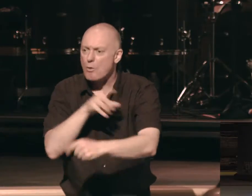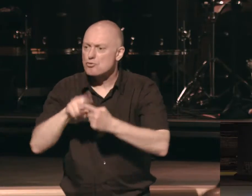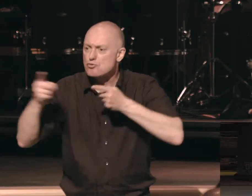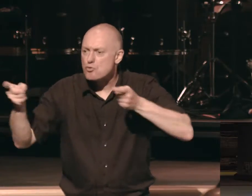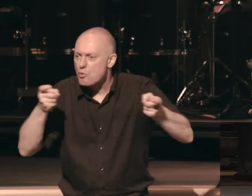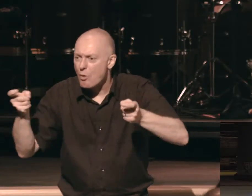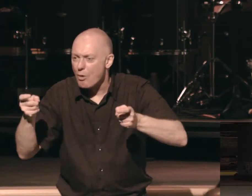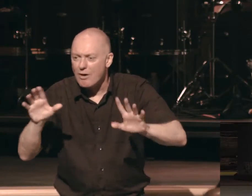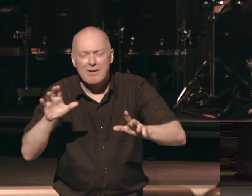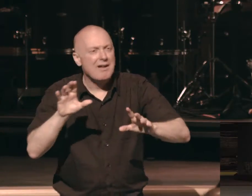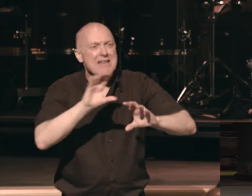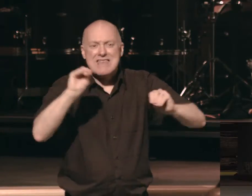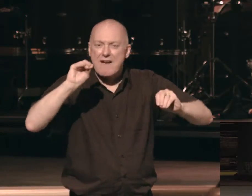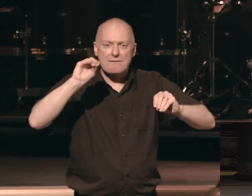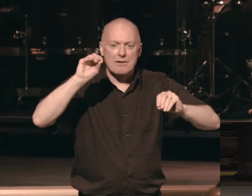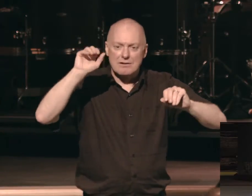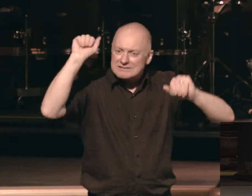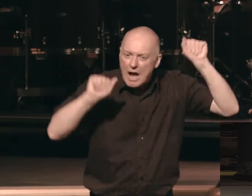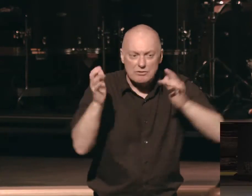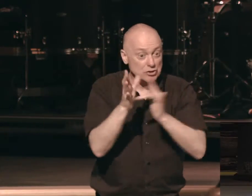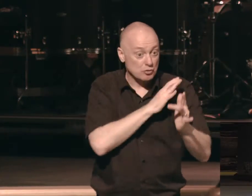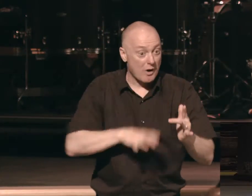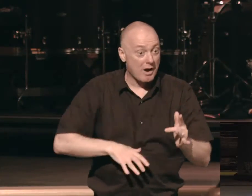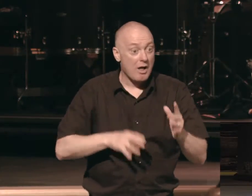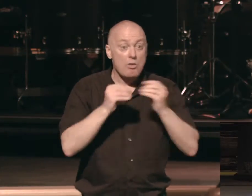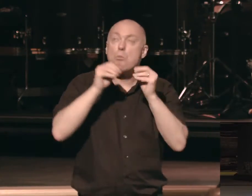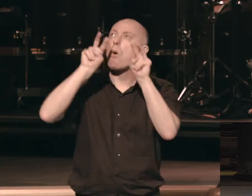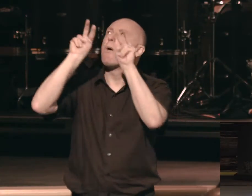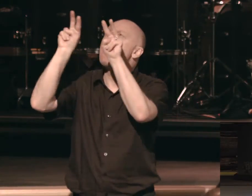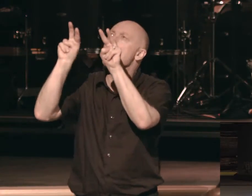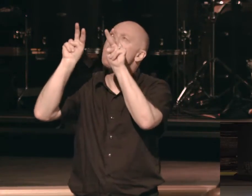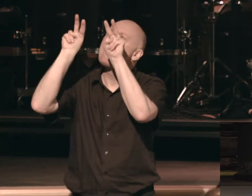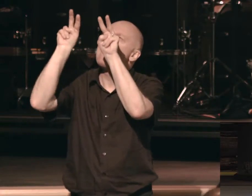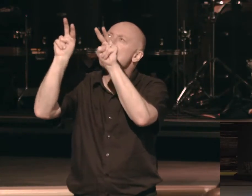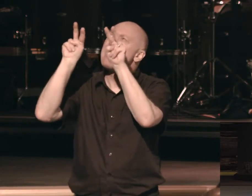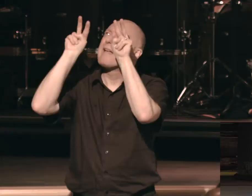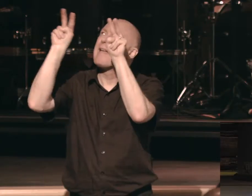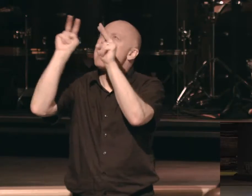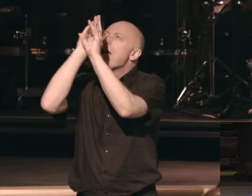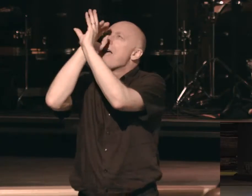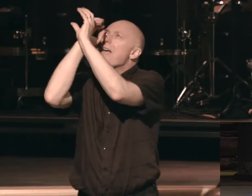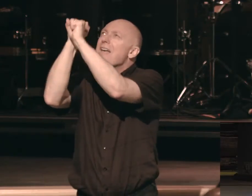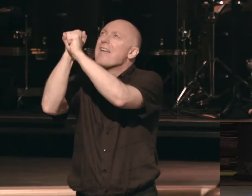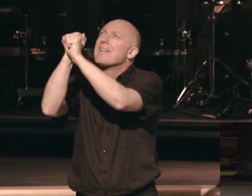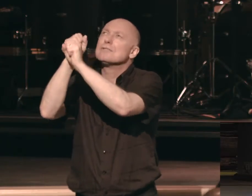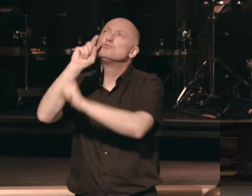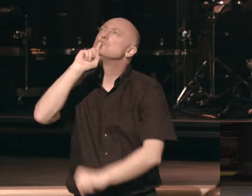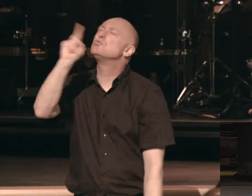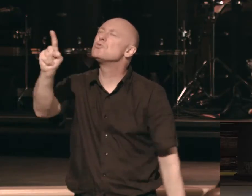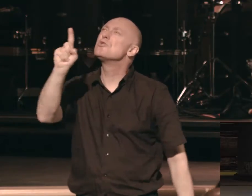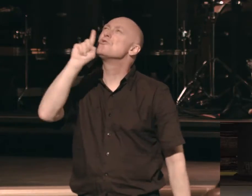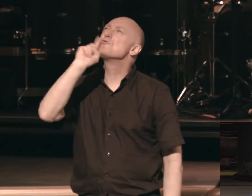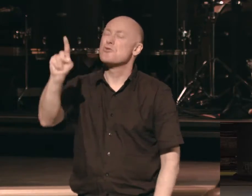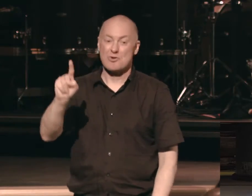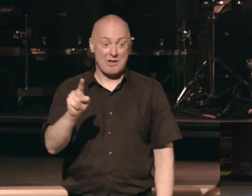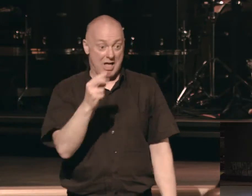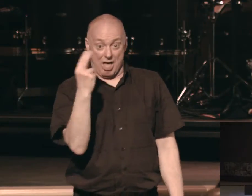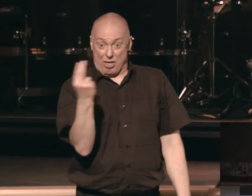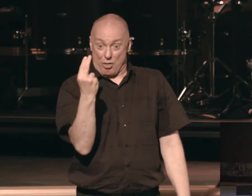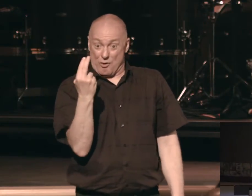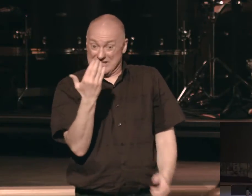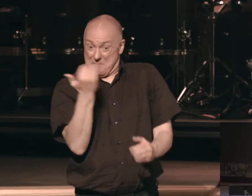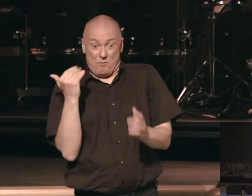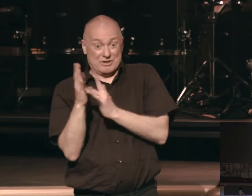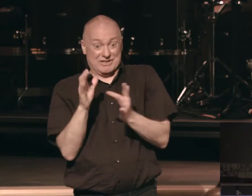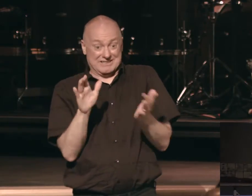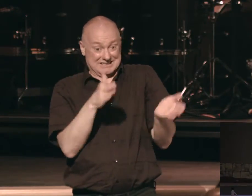to rule. Don't ever underestimate Jesus Christ. And the more you gaze upon him, the more you are sure that this is true. The Thursday before